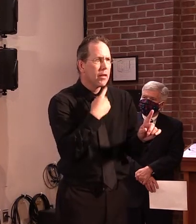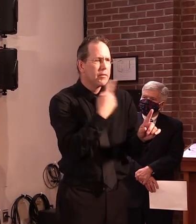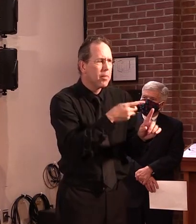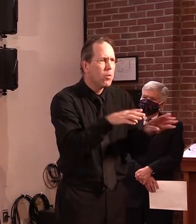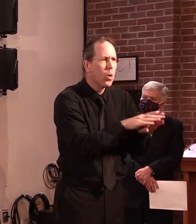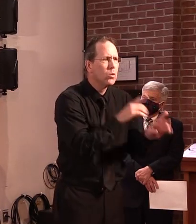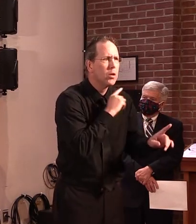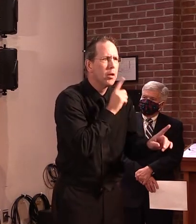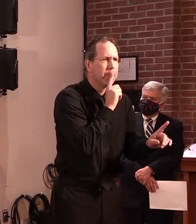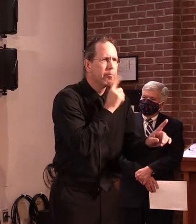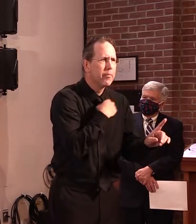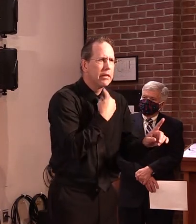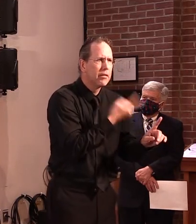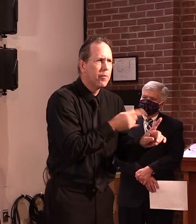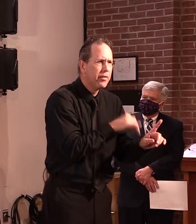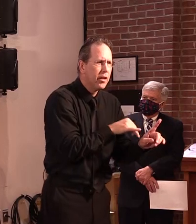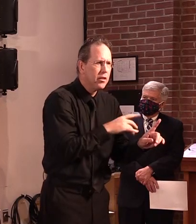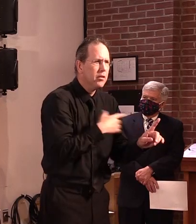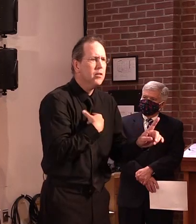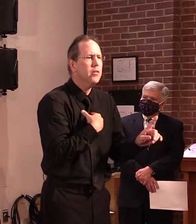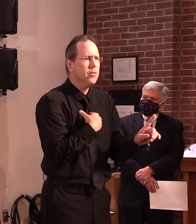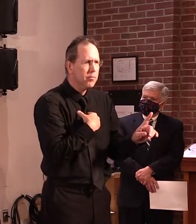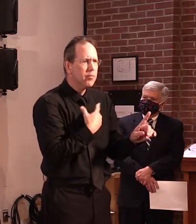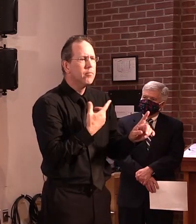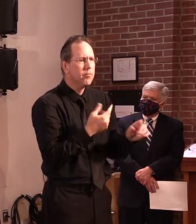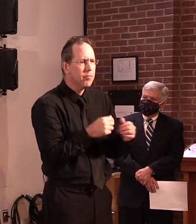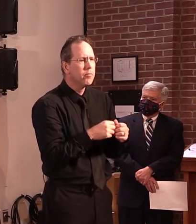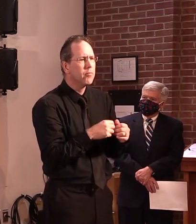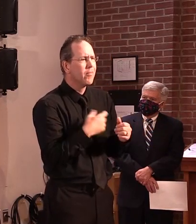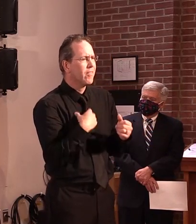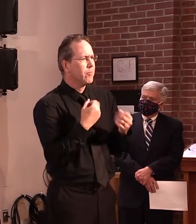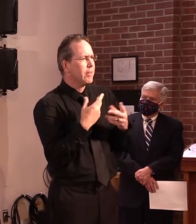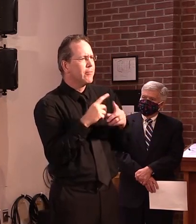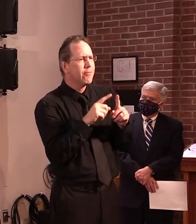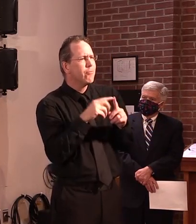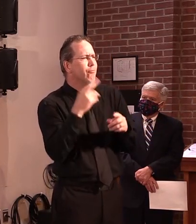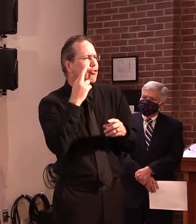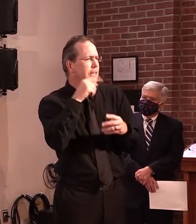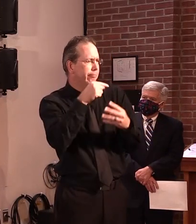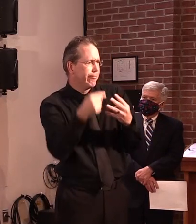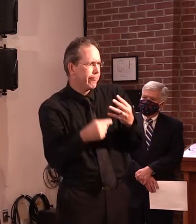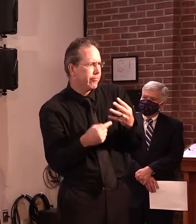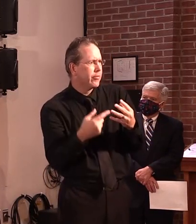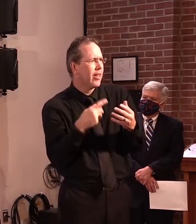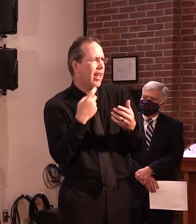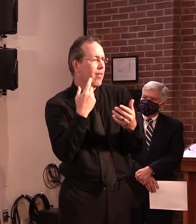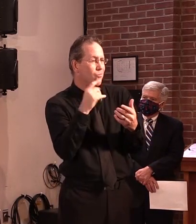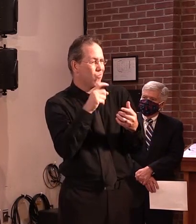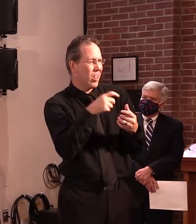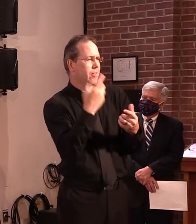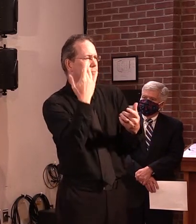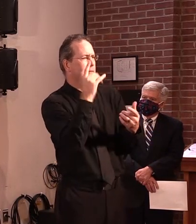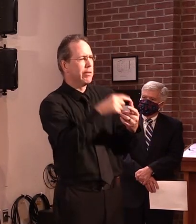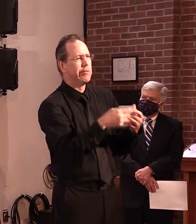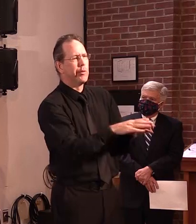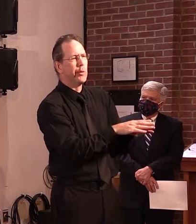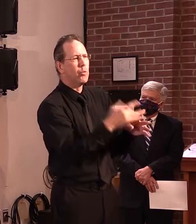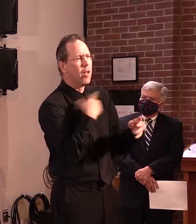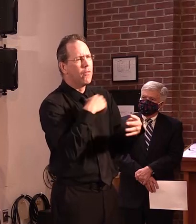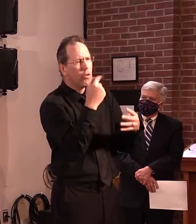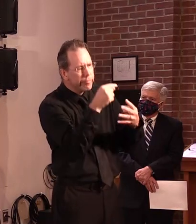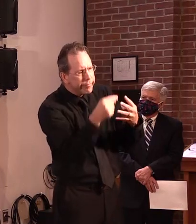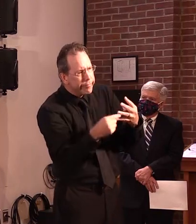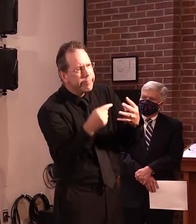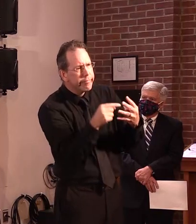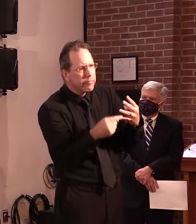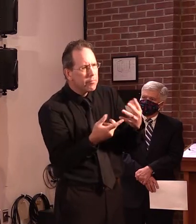Second, there are numerous other reasons that a school may not be able to operate under these conditions. Some may have